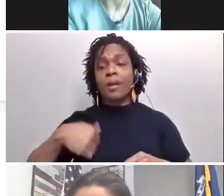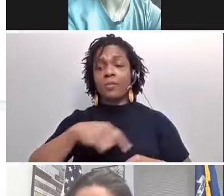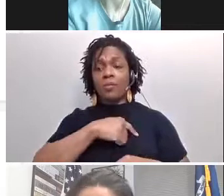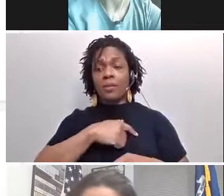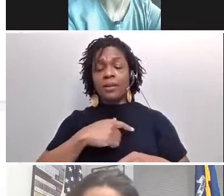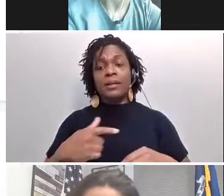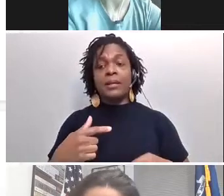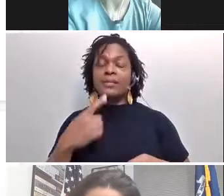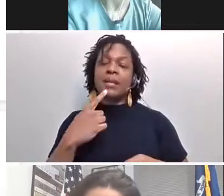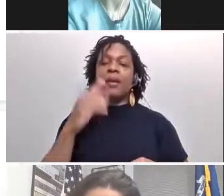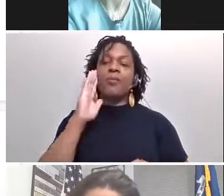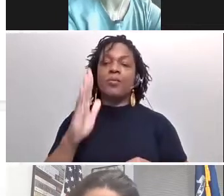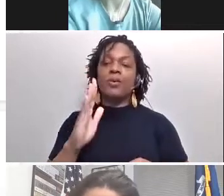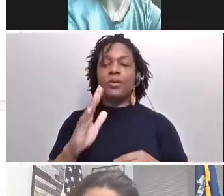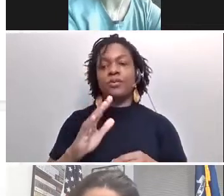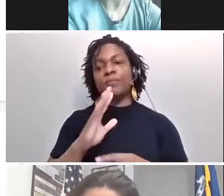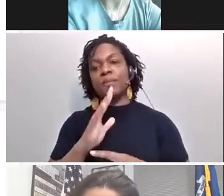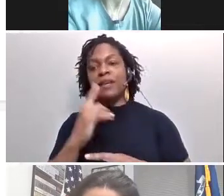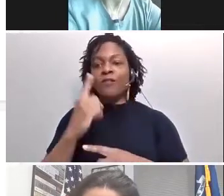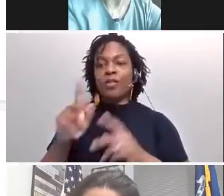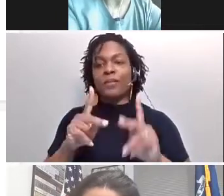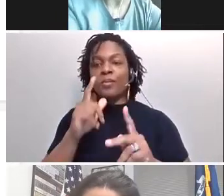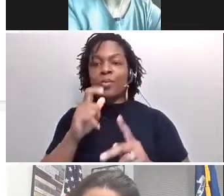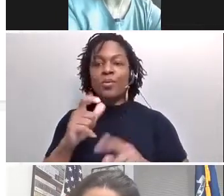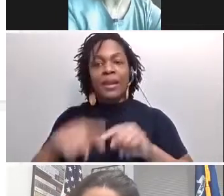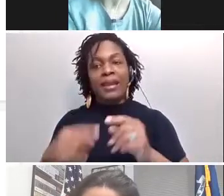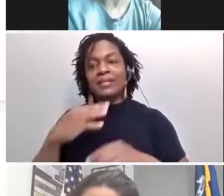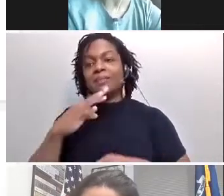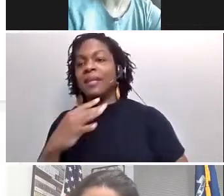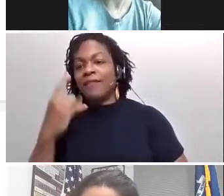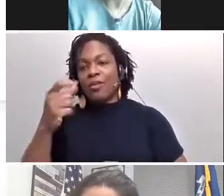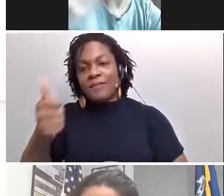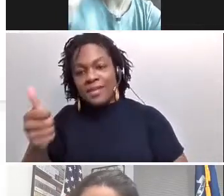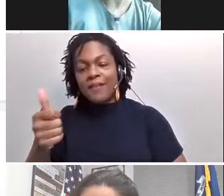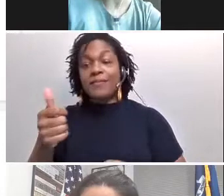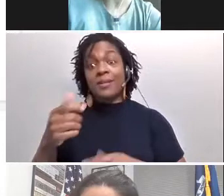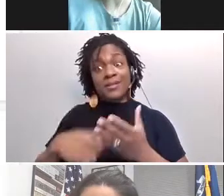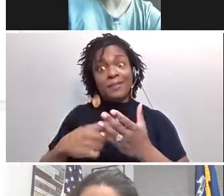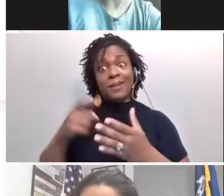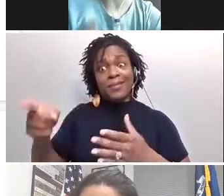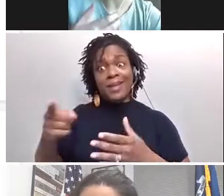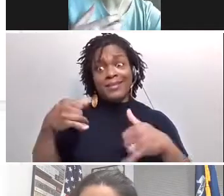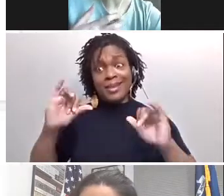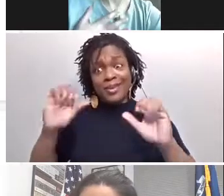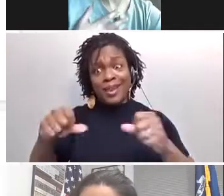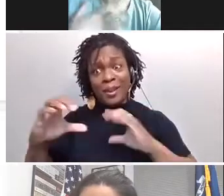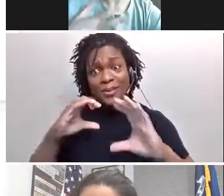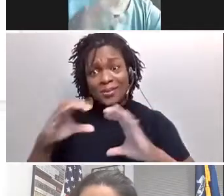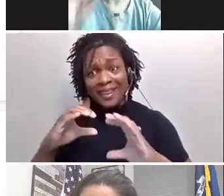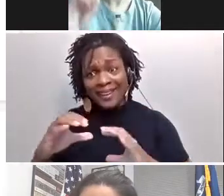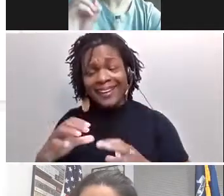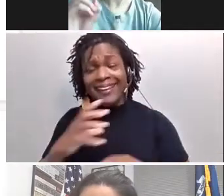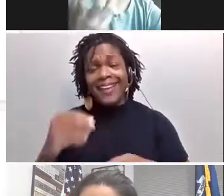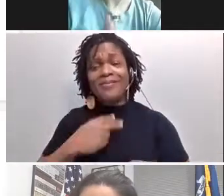to speak for the people who can't speak for themselves, but sometimes people who can't speak for themselves can still communicate and